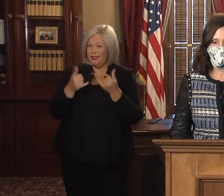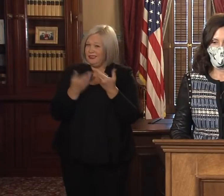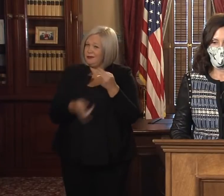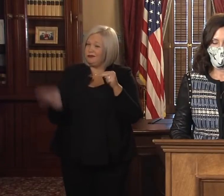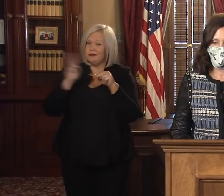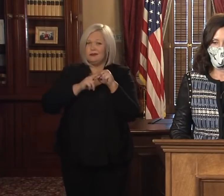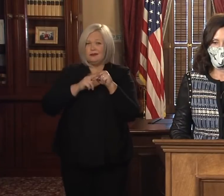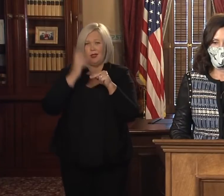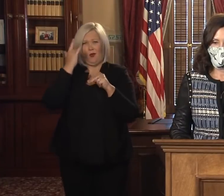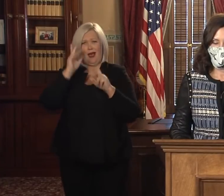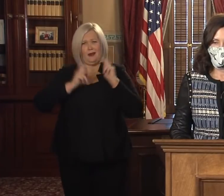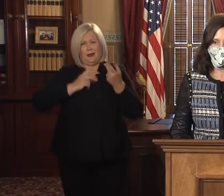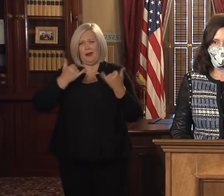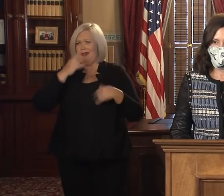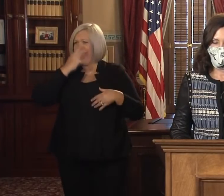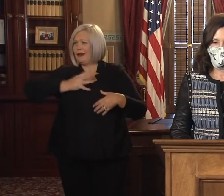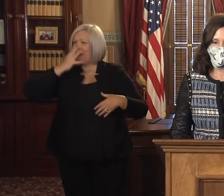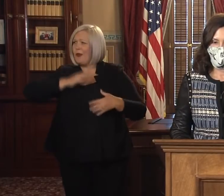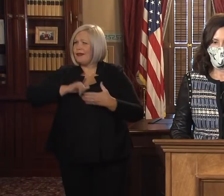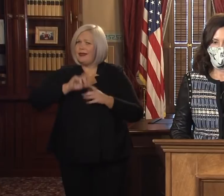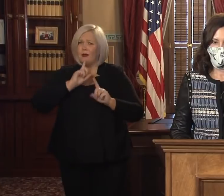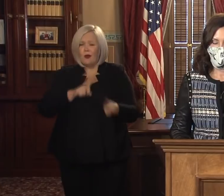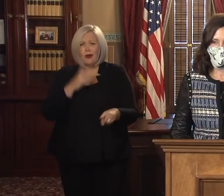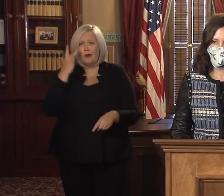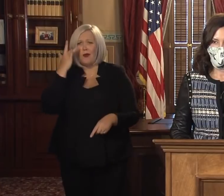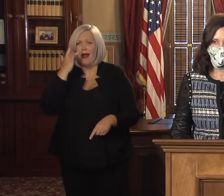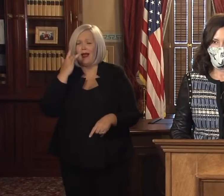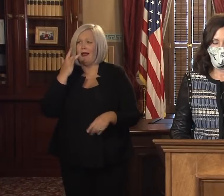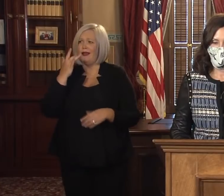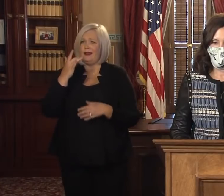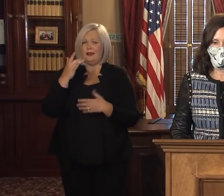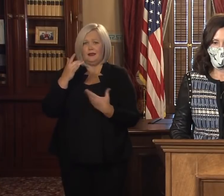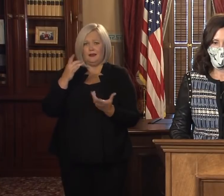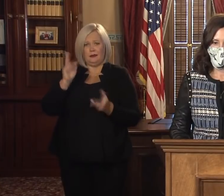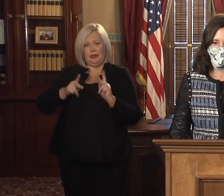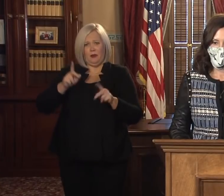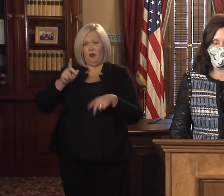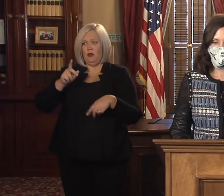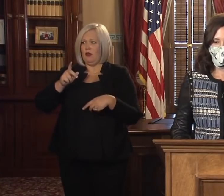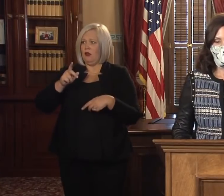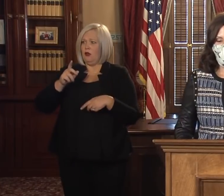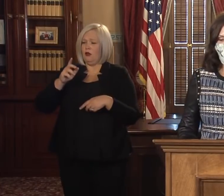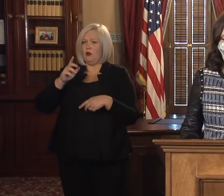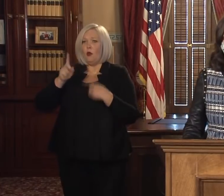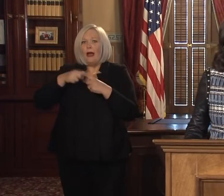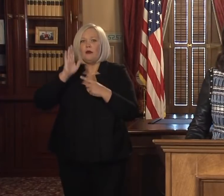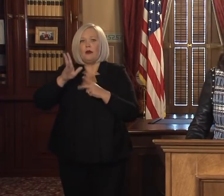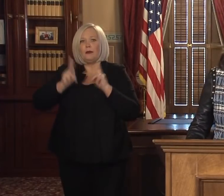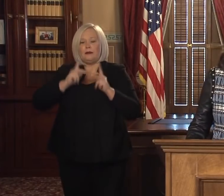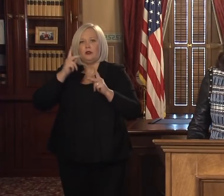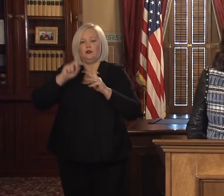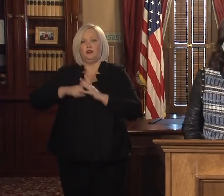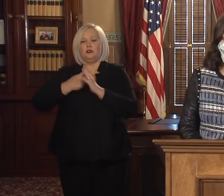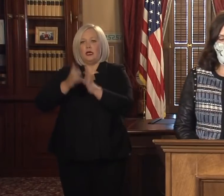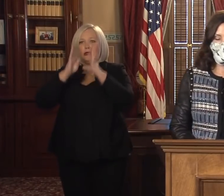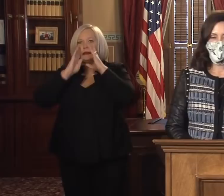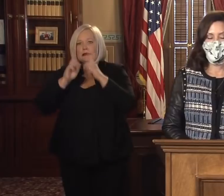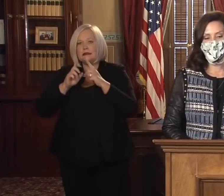ignoring these orders, and what do you think it'll take for people to start following orders and for these case rates to actually start coming